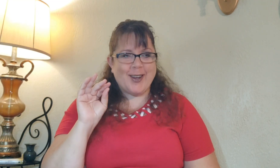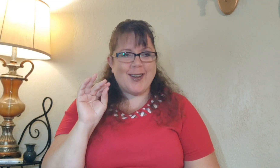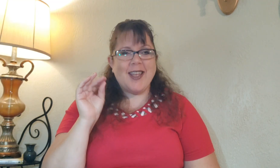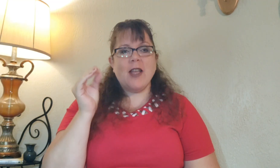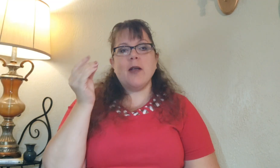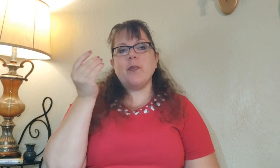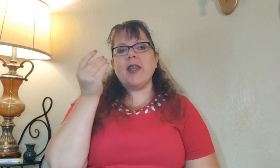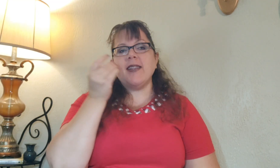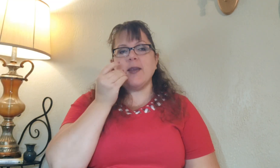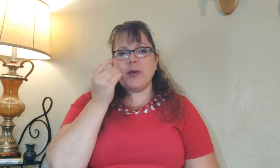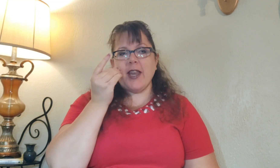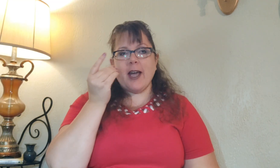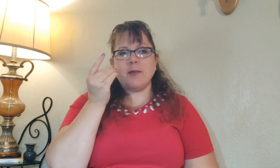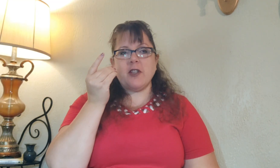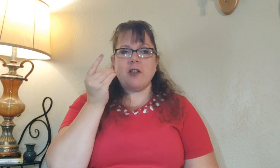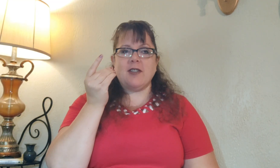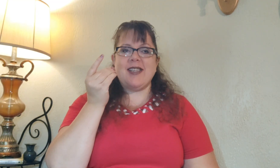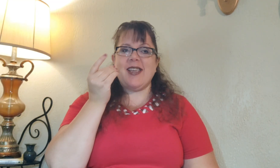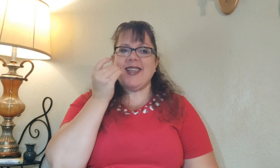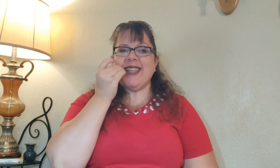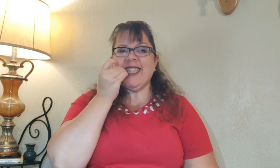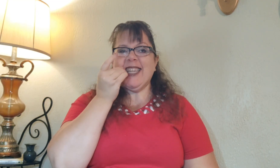want, but put it up to your teeth.